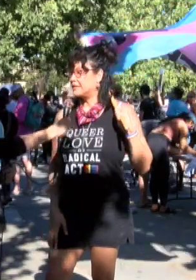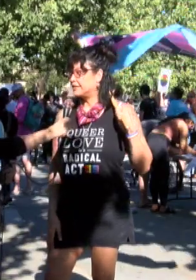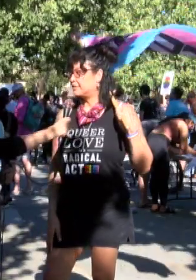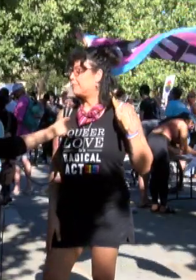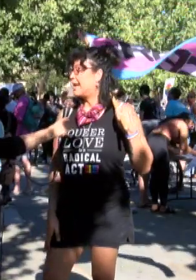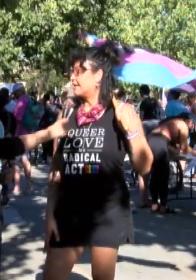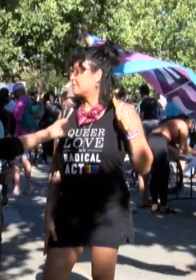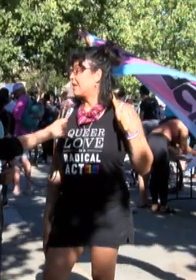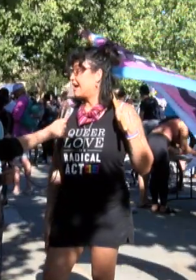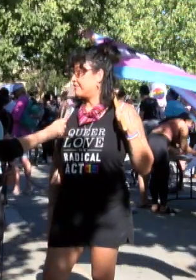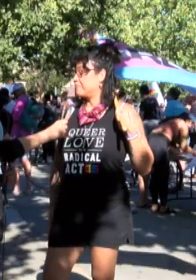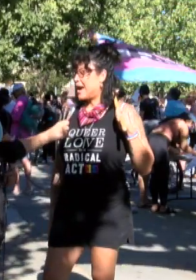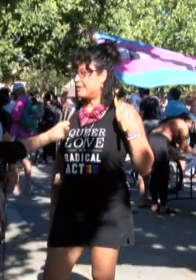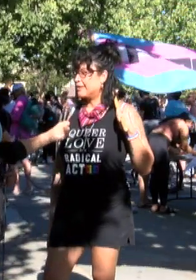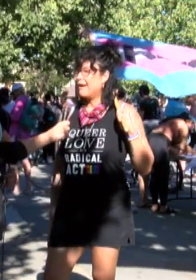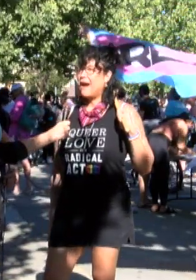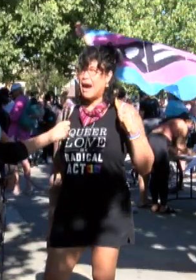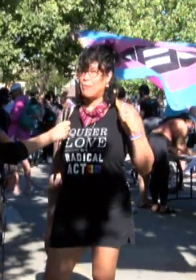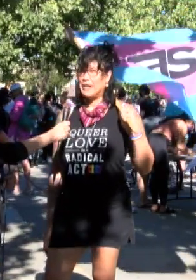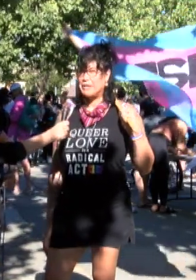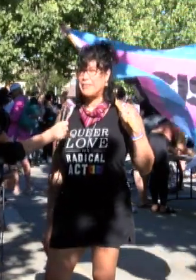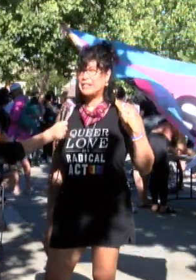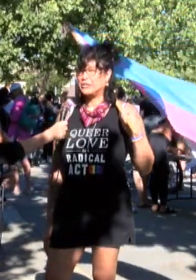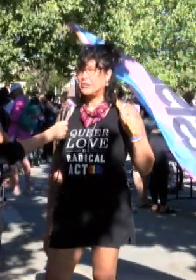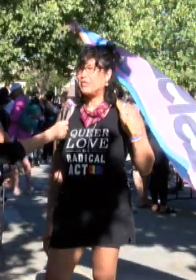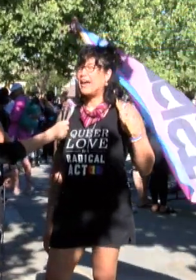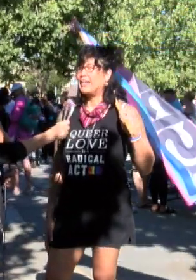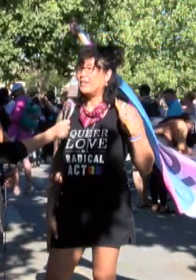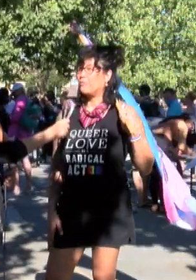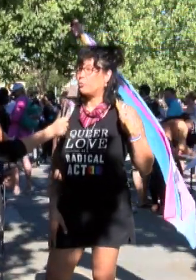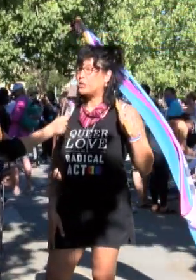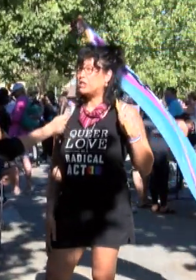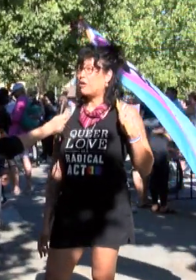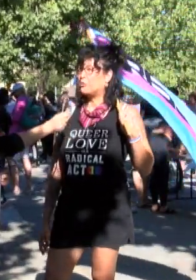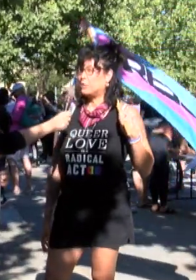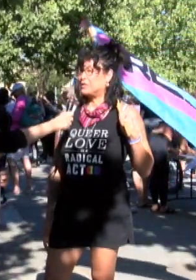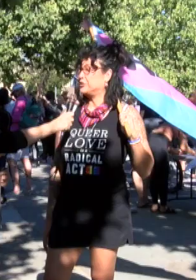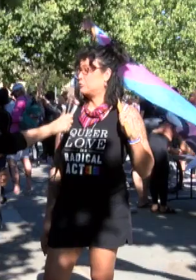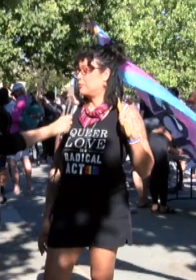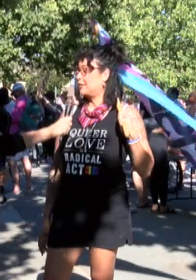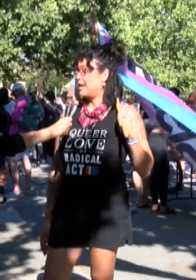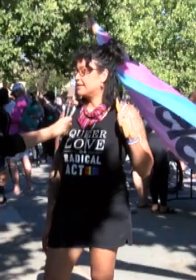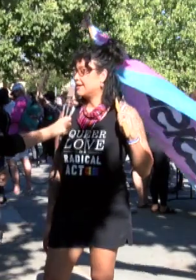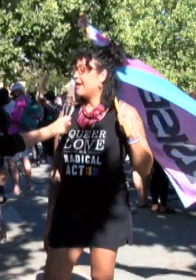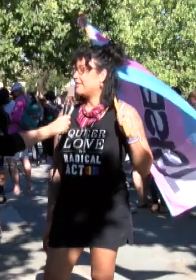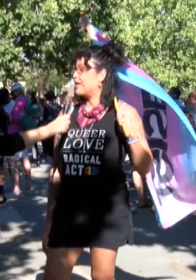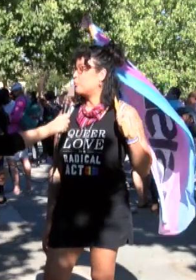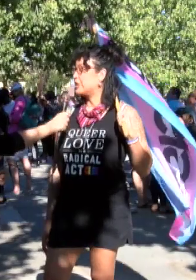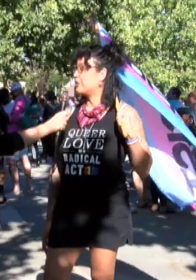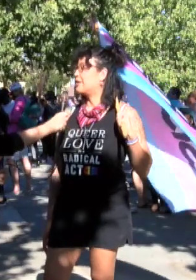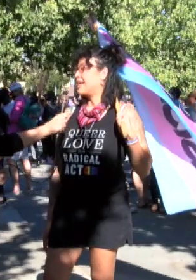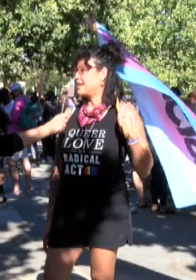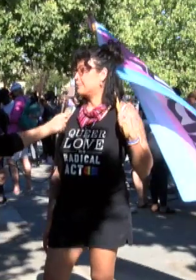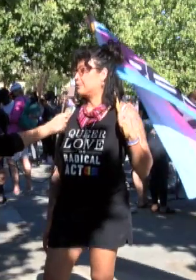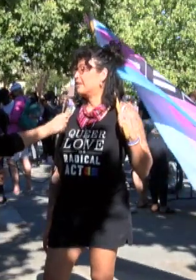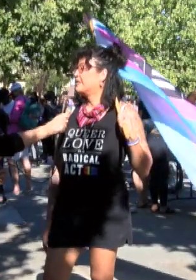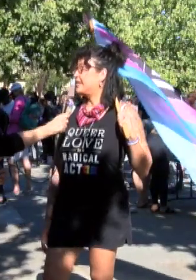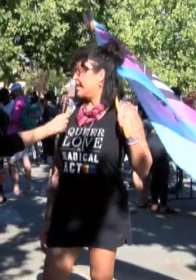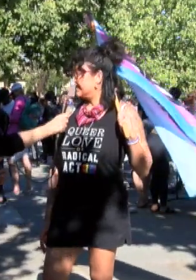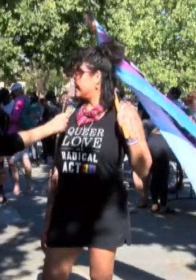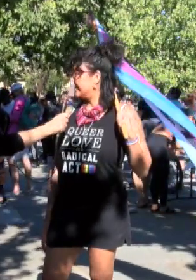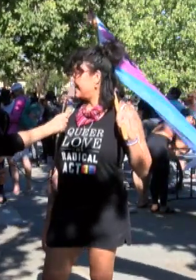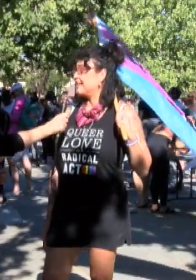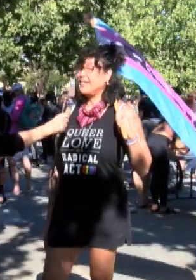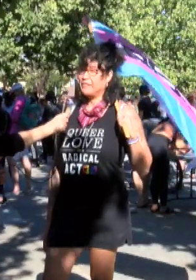dilute the message of Black Lives Matter. I wanted to make sure that if we are going to mobilize, that we are able